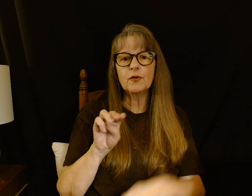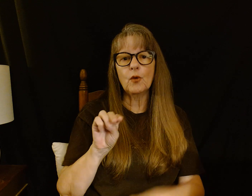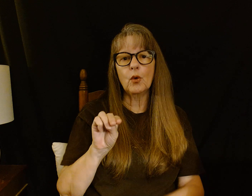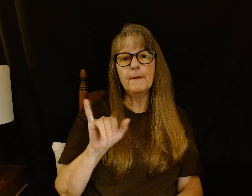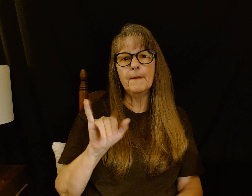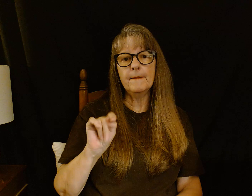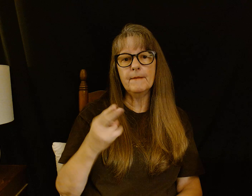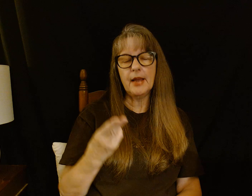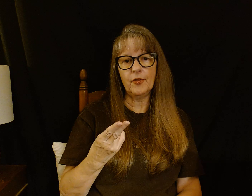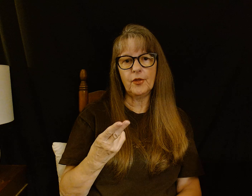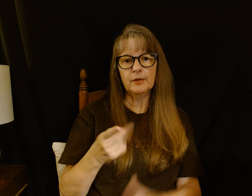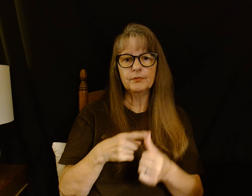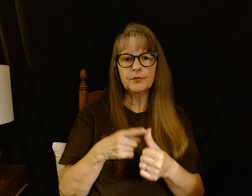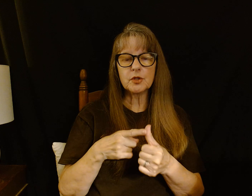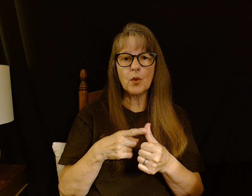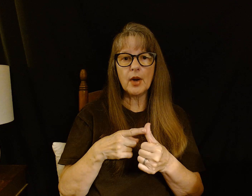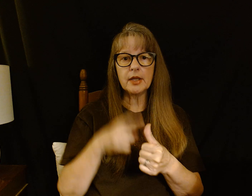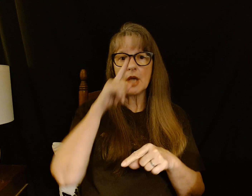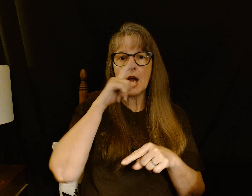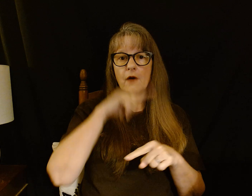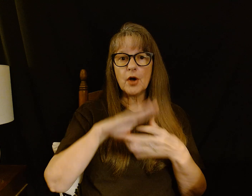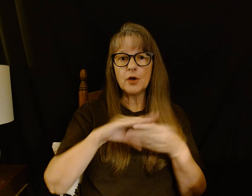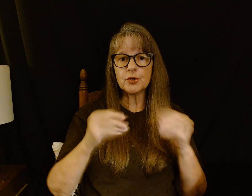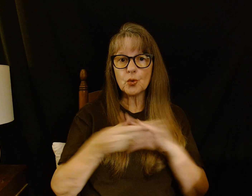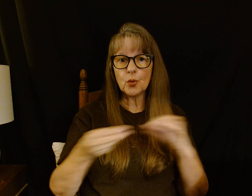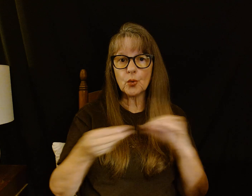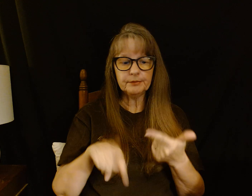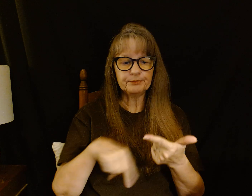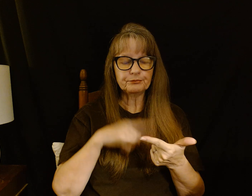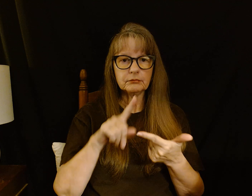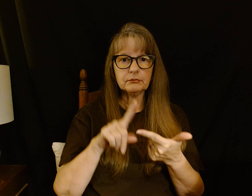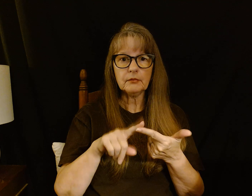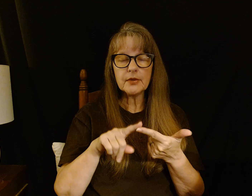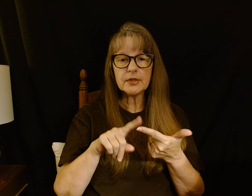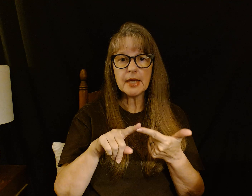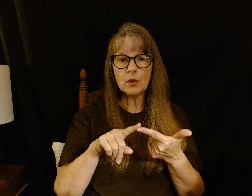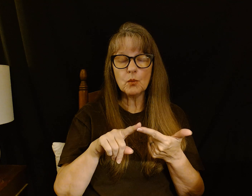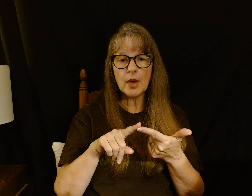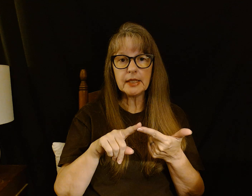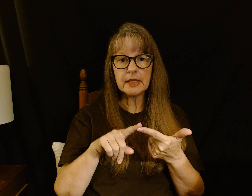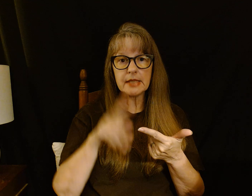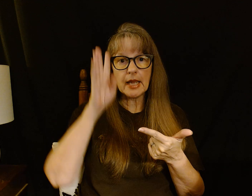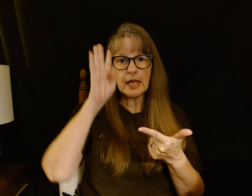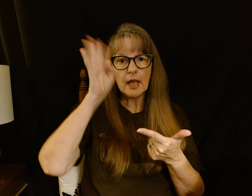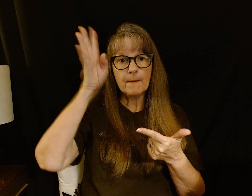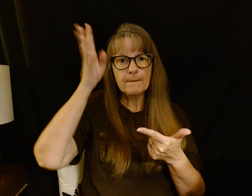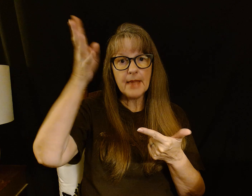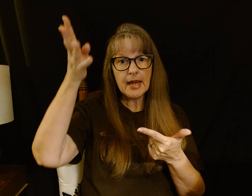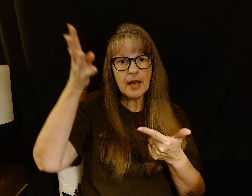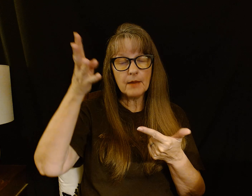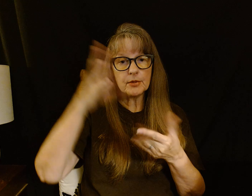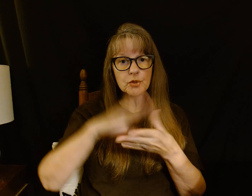for myth. So one is a false story. The second one is a made up